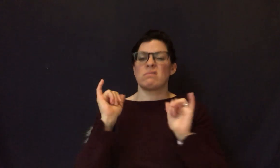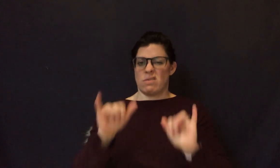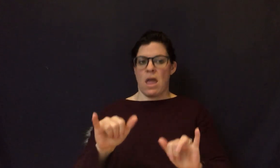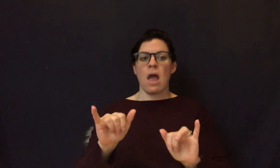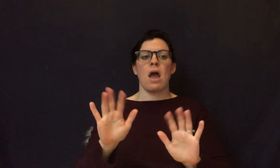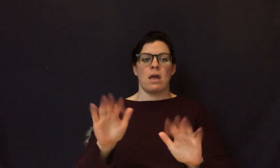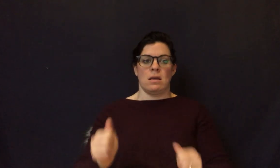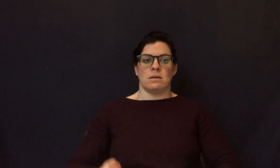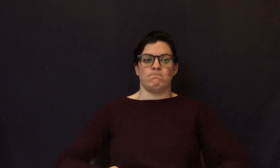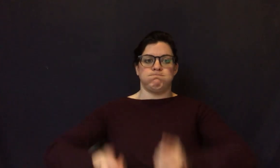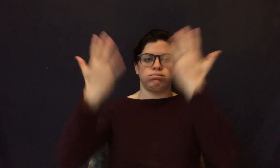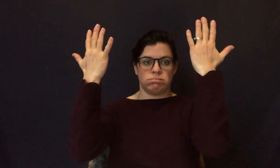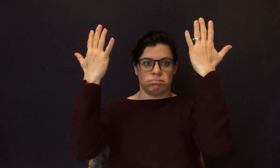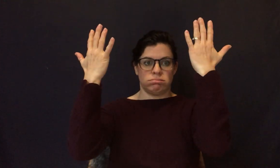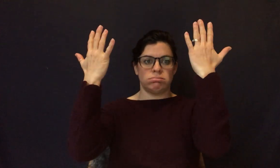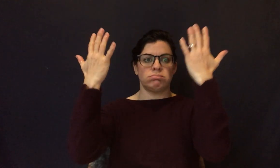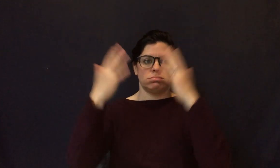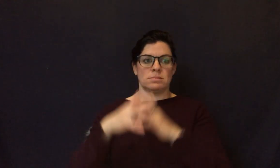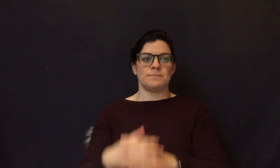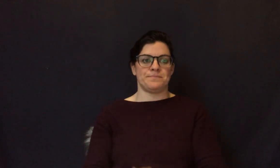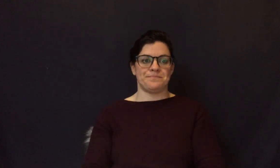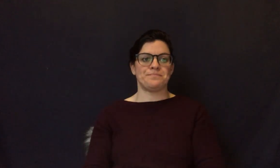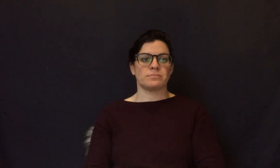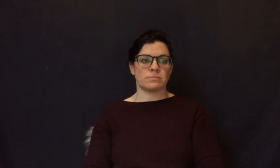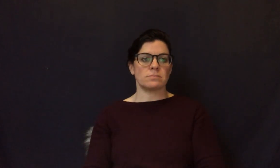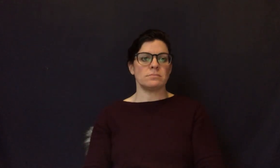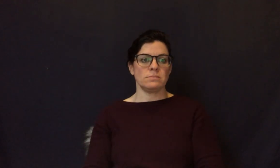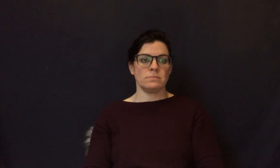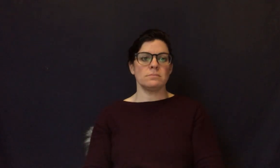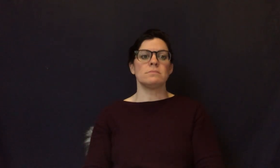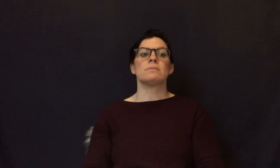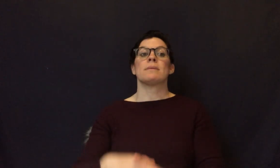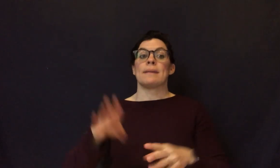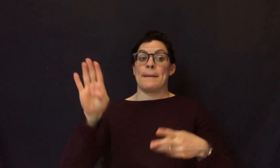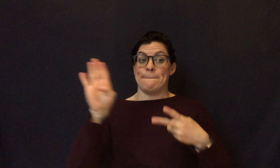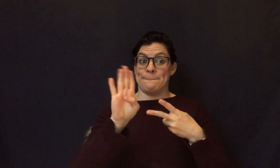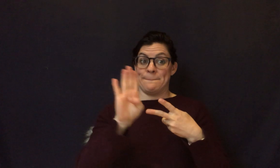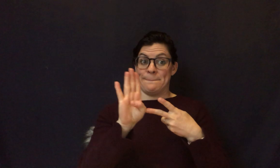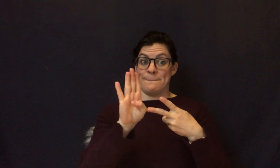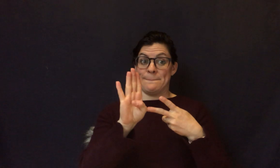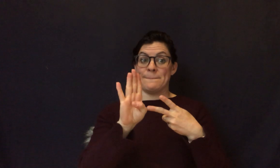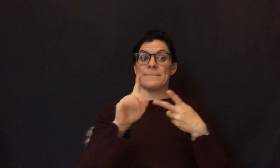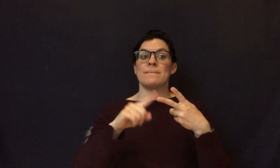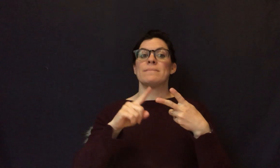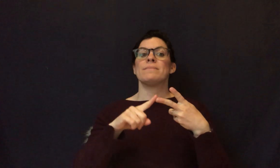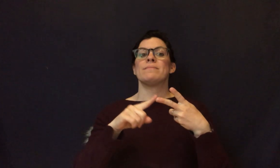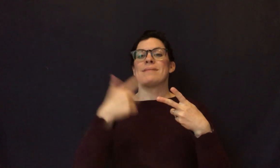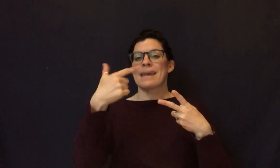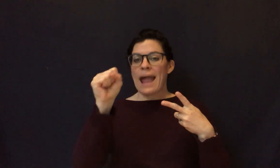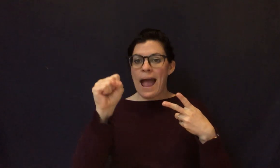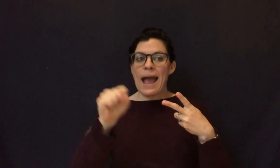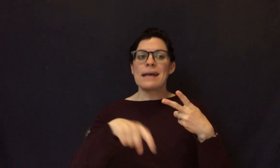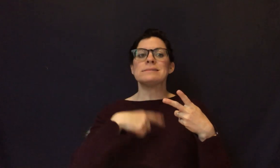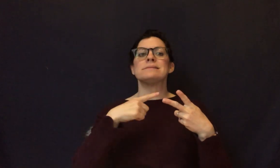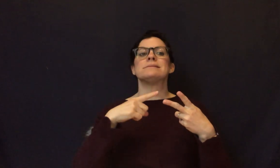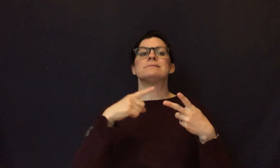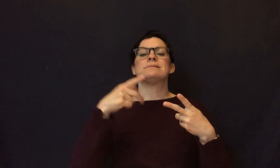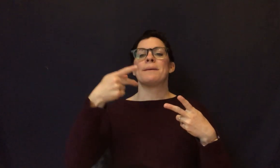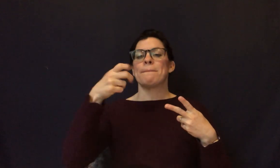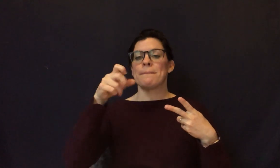Okay, gasoline, petroleums, greases, not kitchen grease. Grease that we might